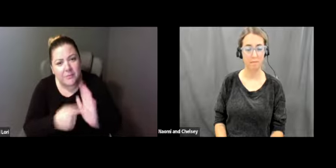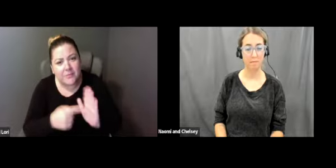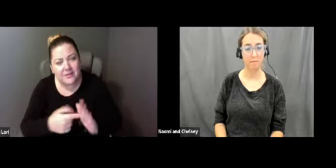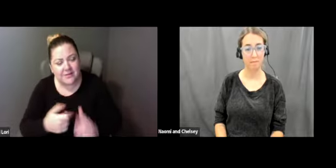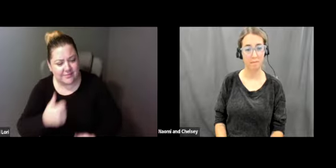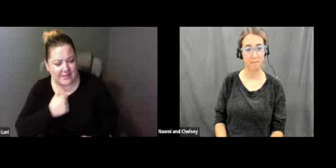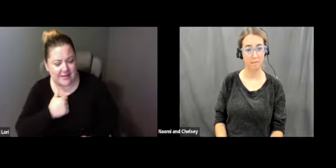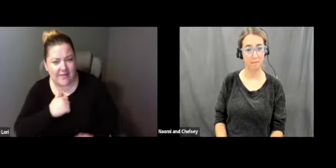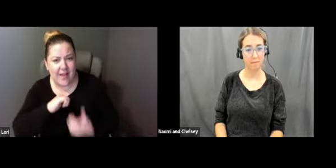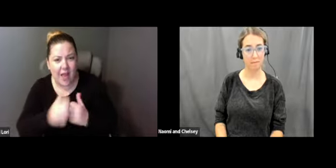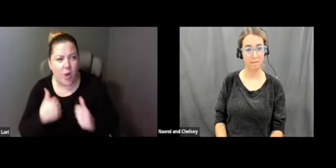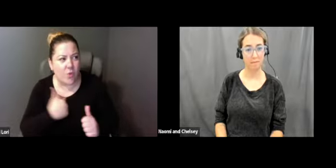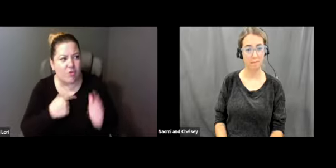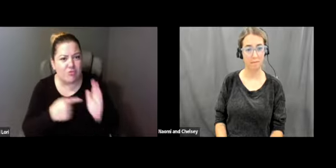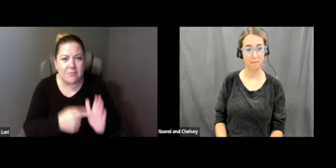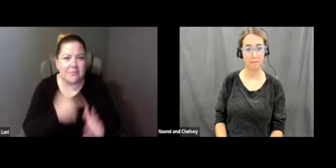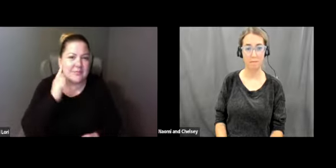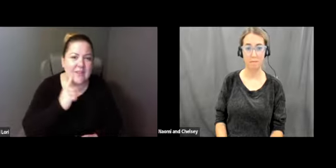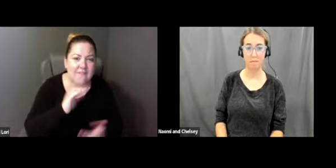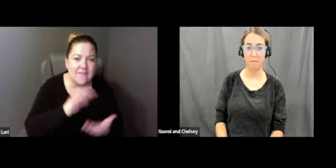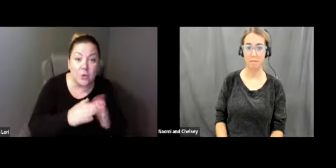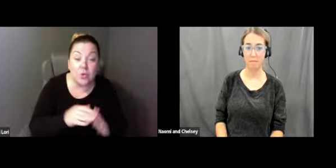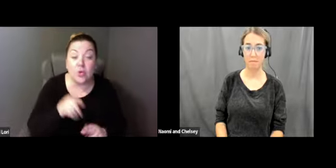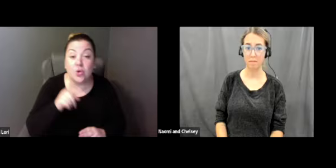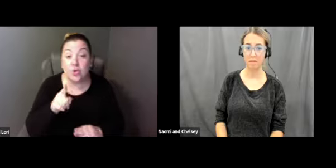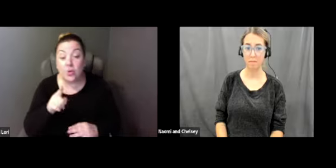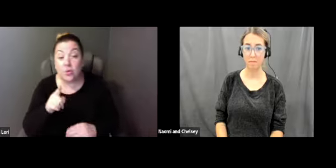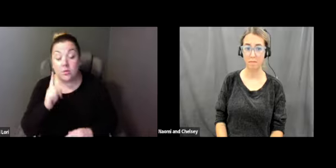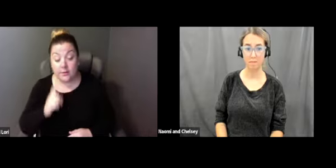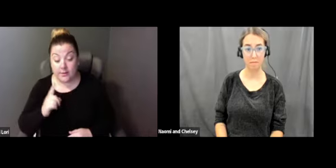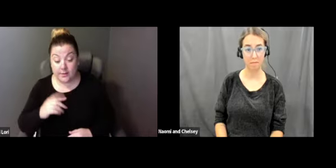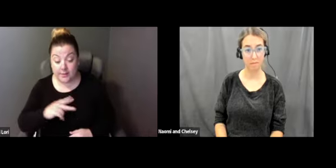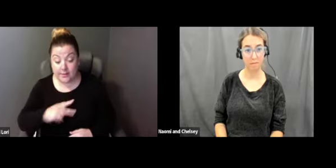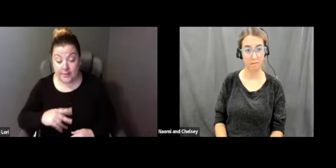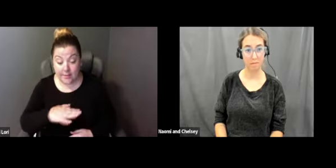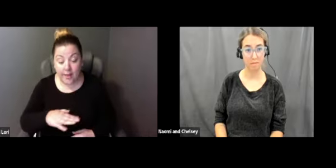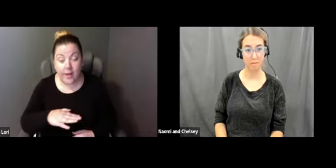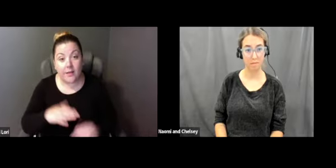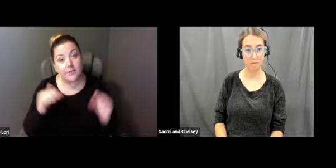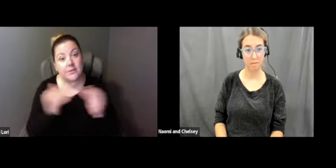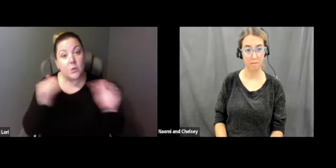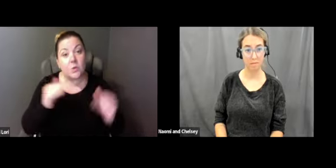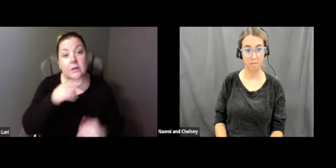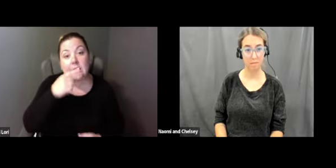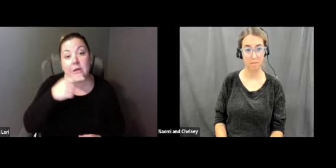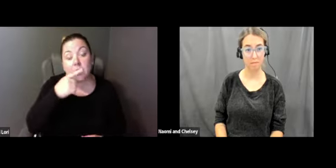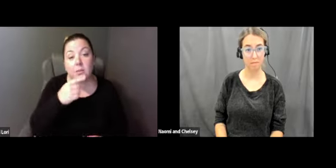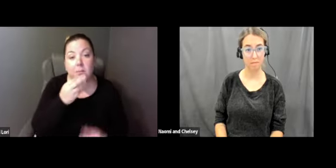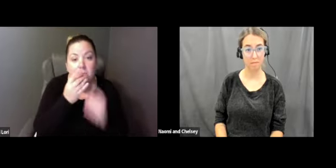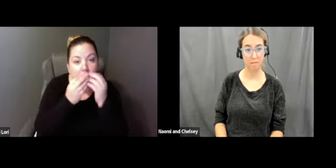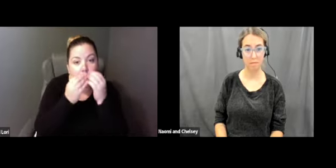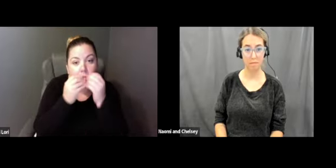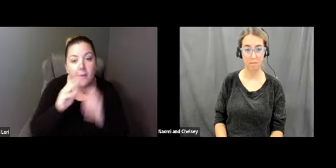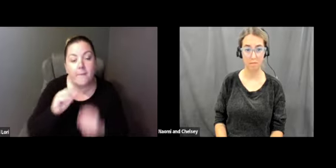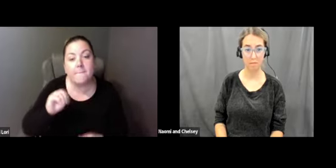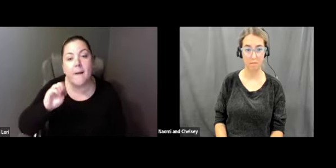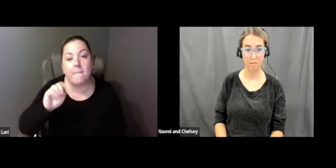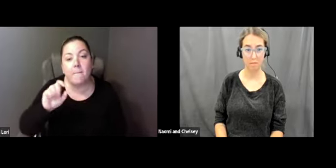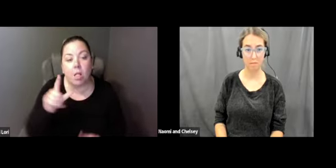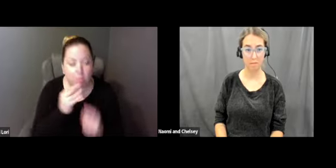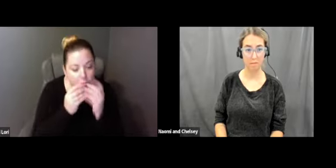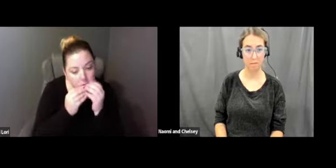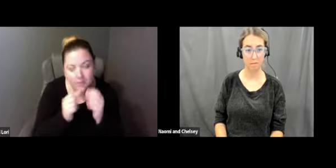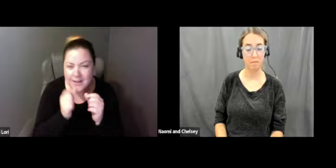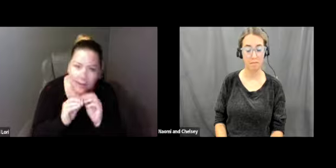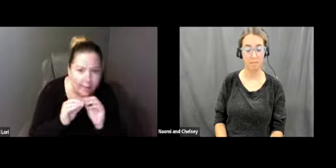Like, essentially you're mumbling. You're mumbling because you're afraid to exist in space, right? And in that moment, I mean,